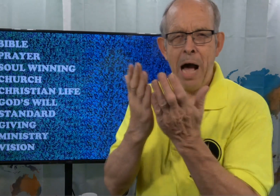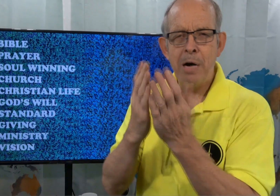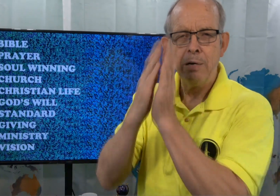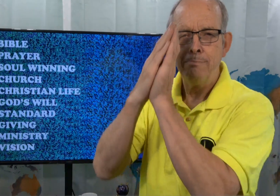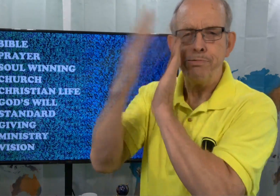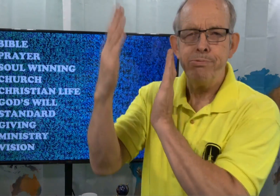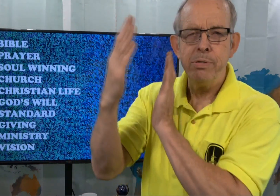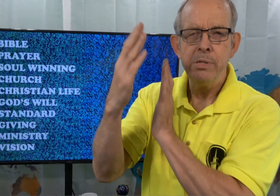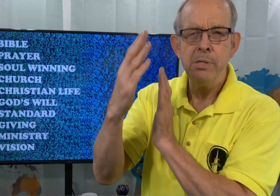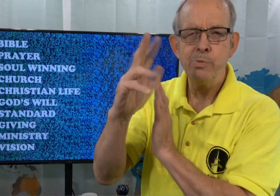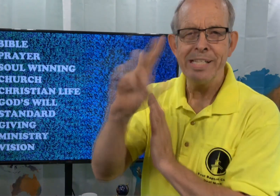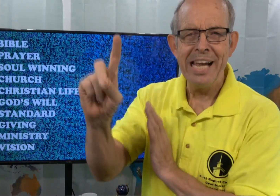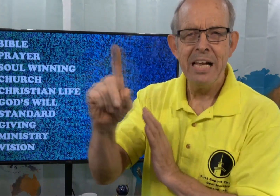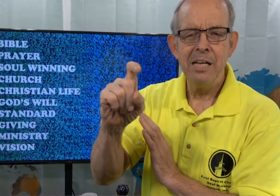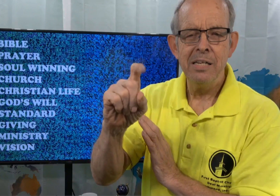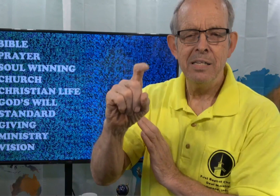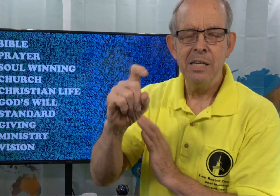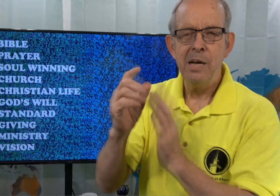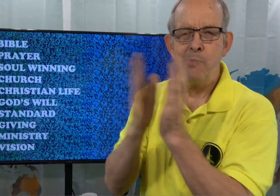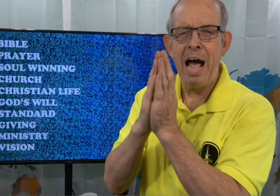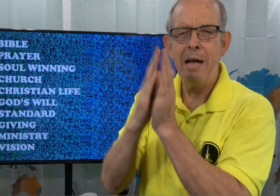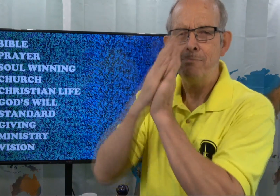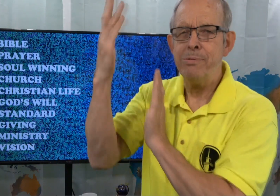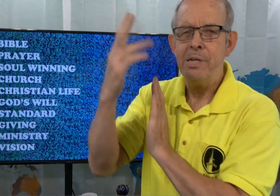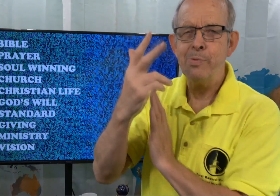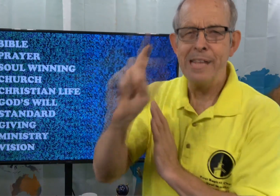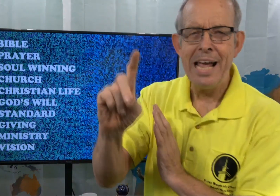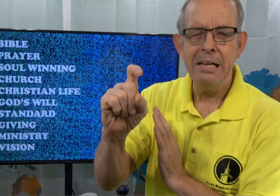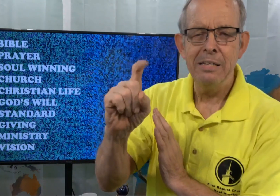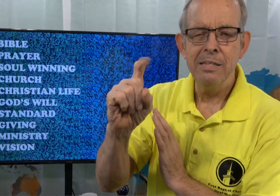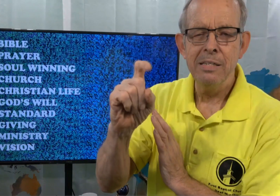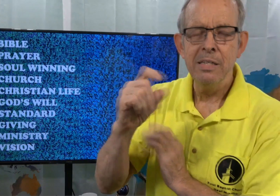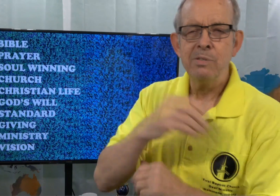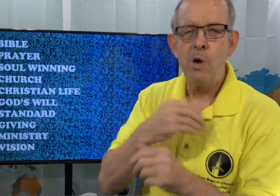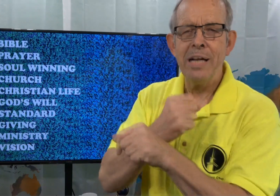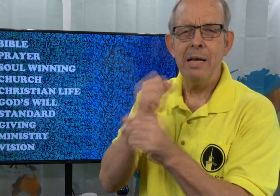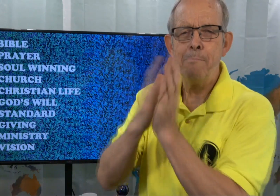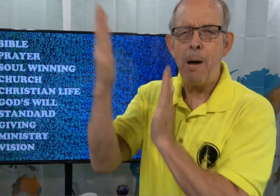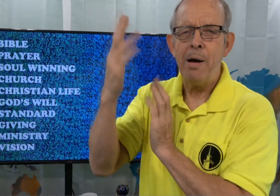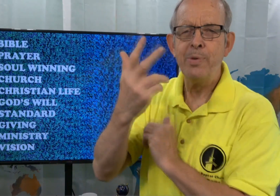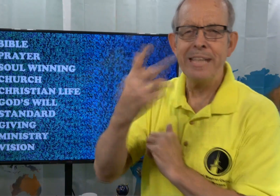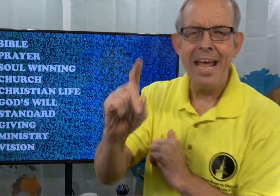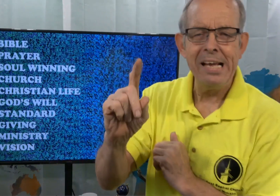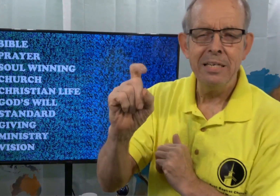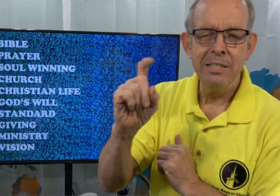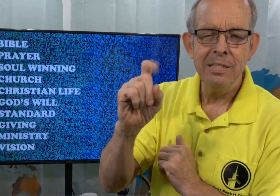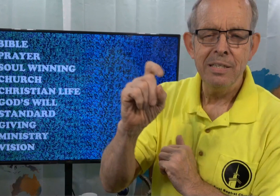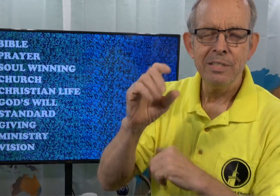Baba, to D. Pray, to D. So ready, pop, to D.